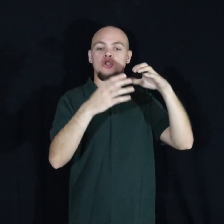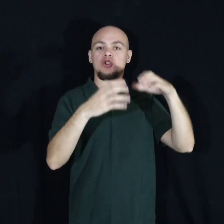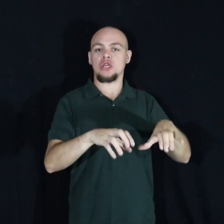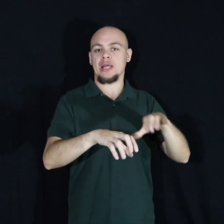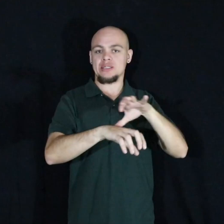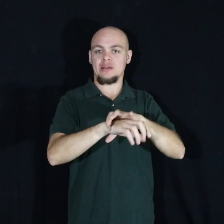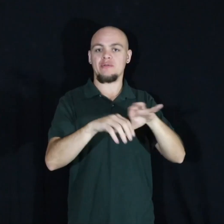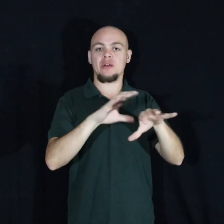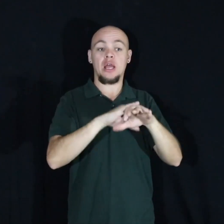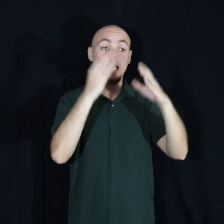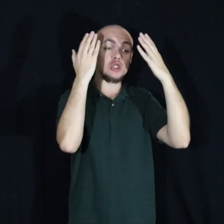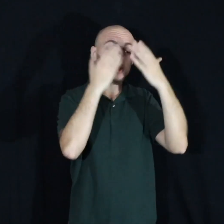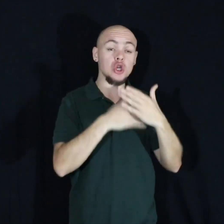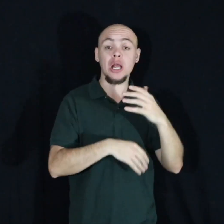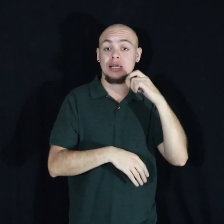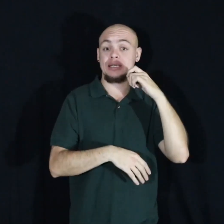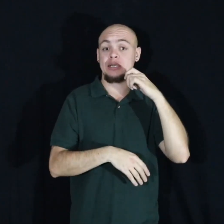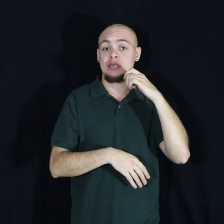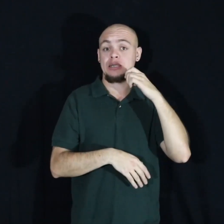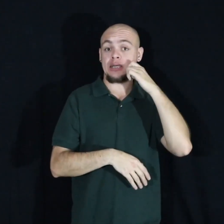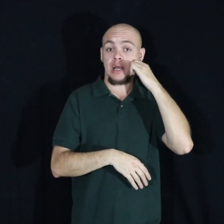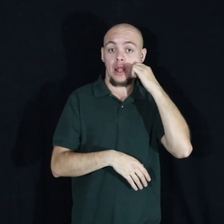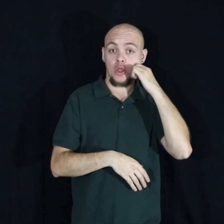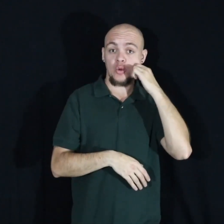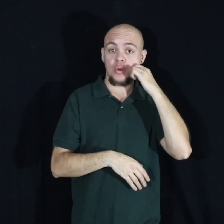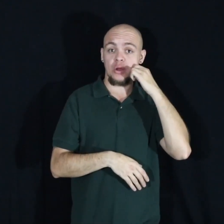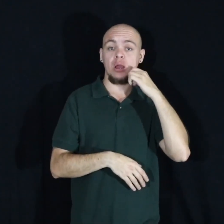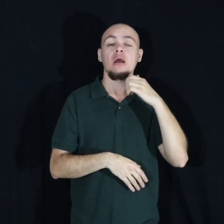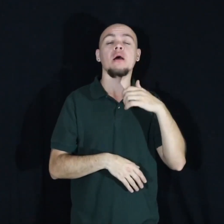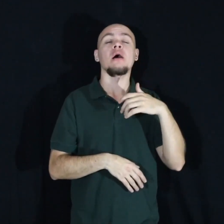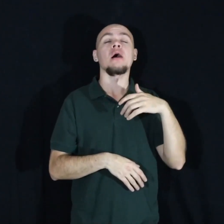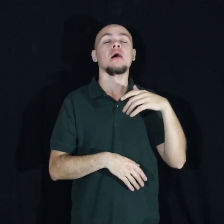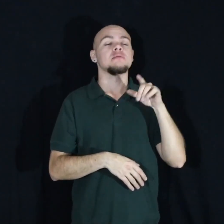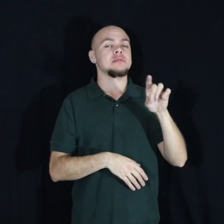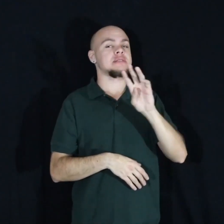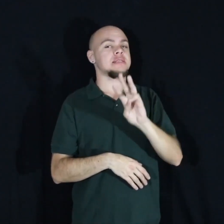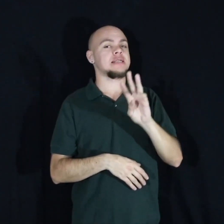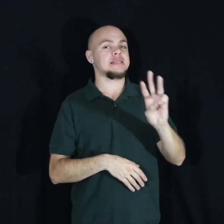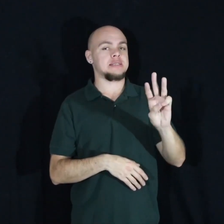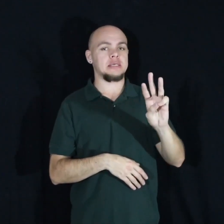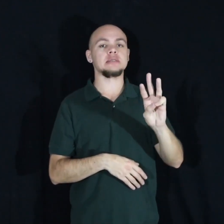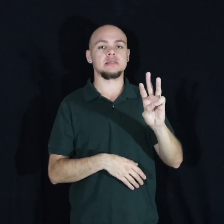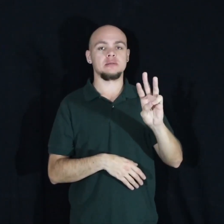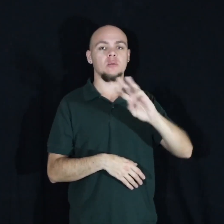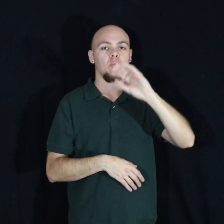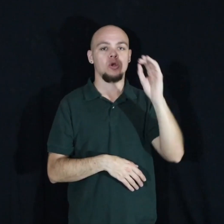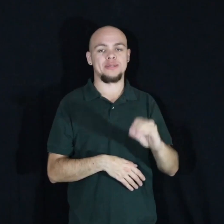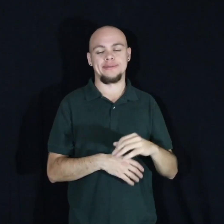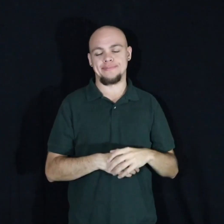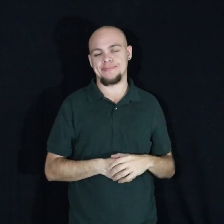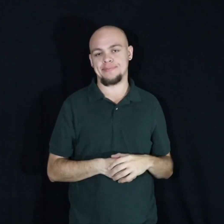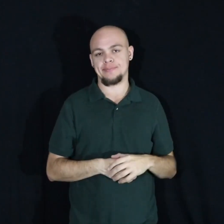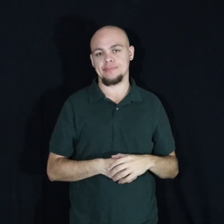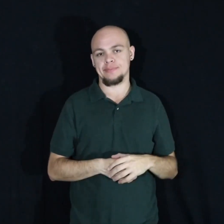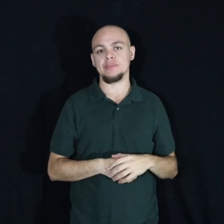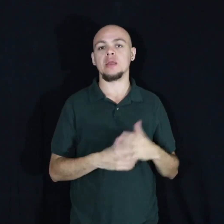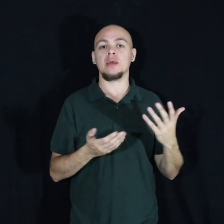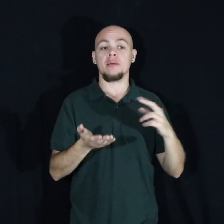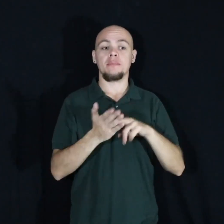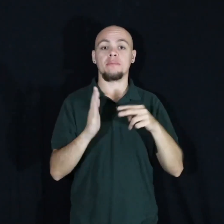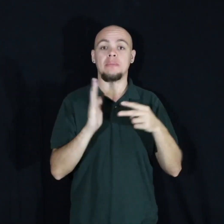And darker-skinned African Americans had a 66% chance. The world has criminalized